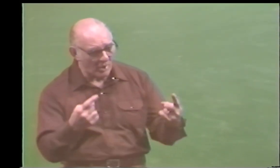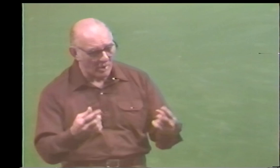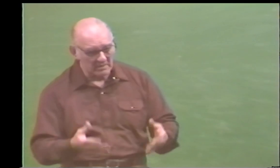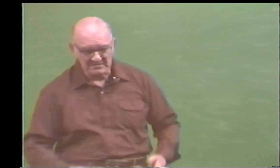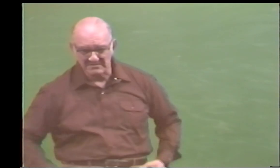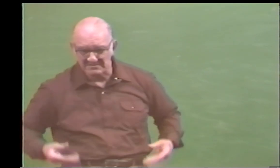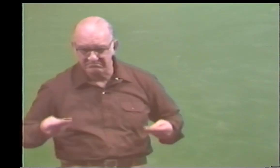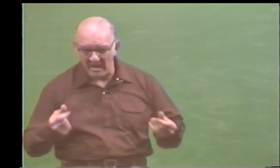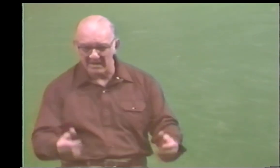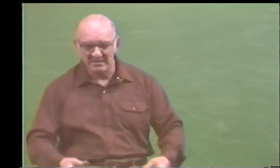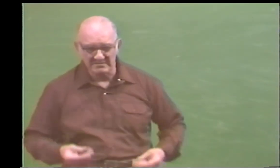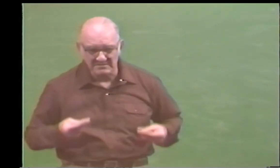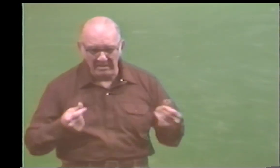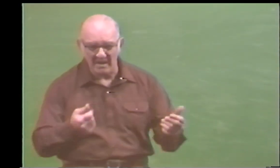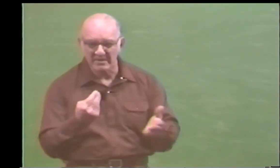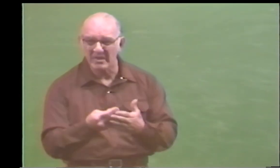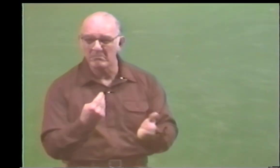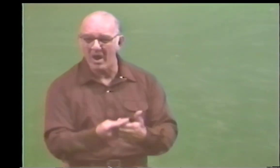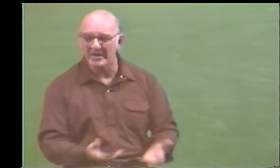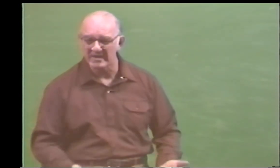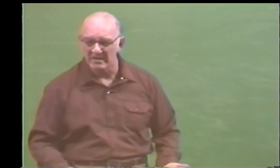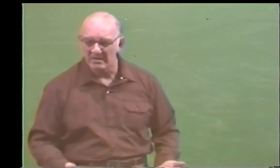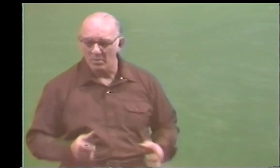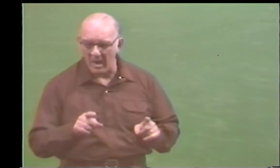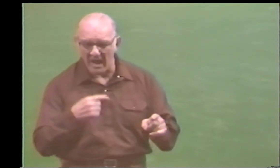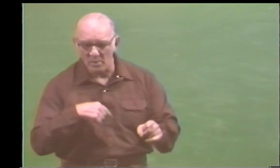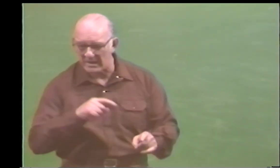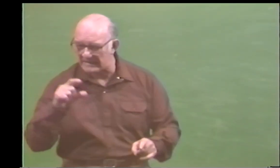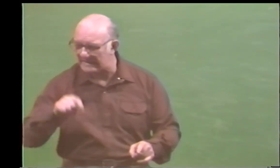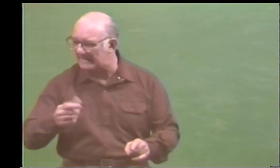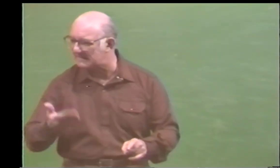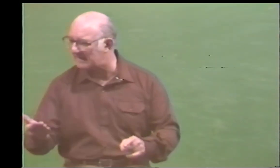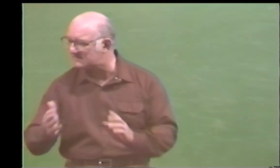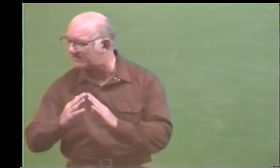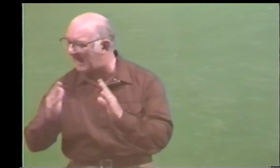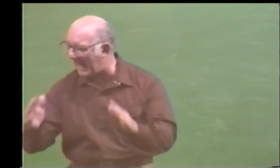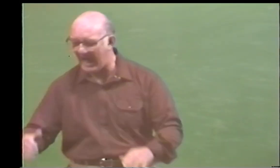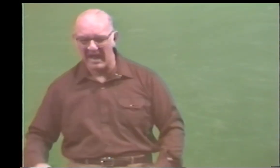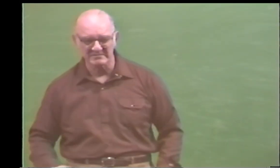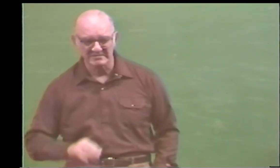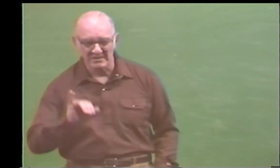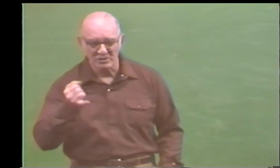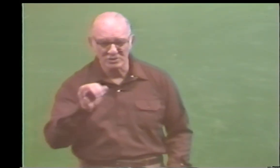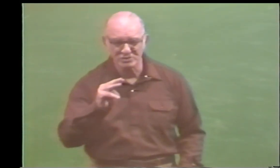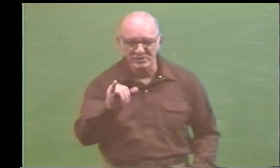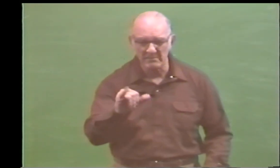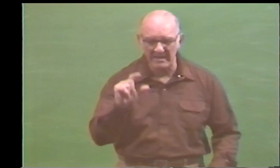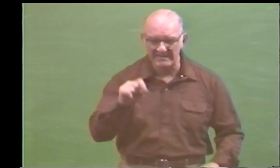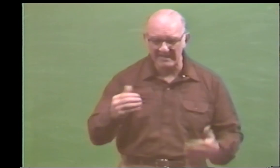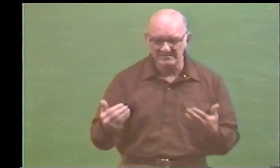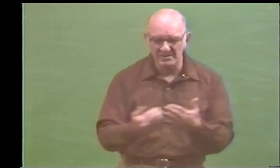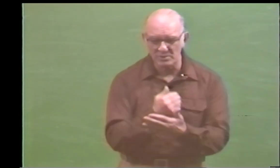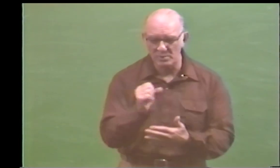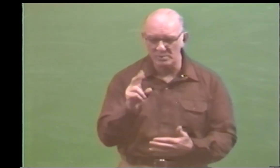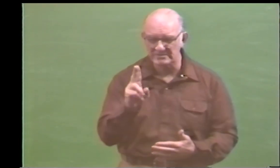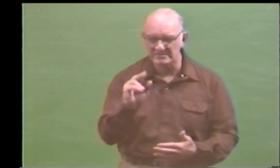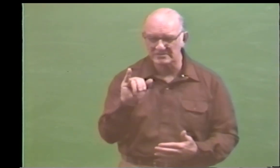along, spending the money. Well, we need things for the house. Jimmy needs a new